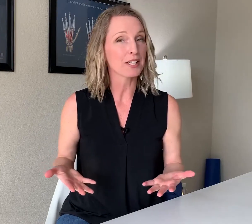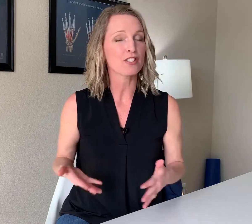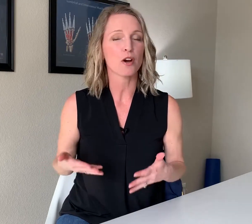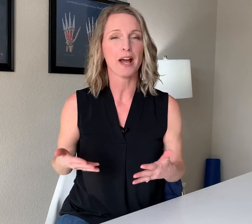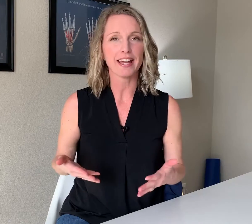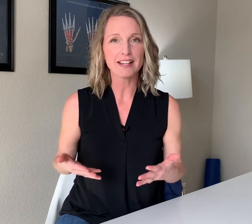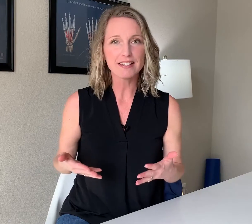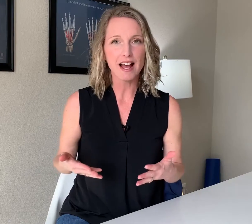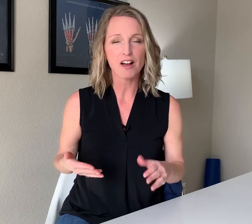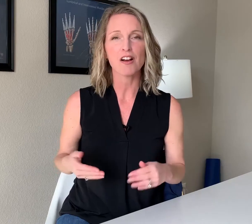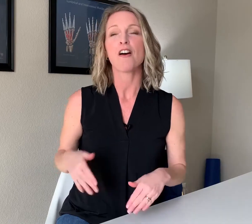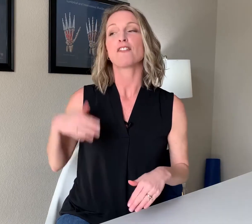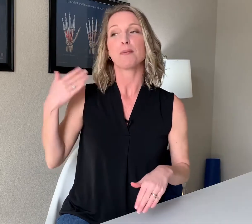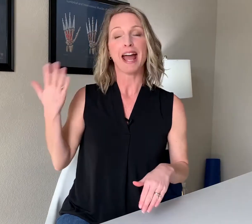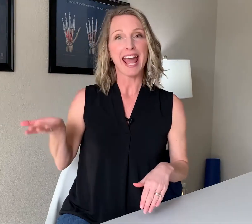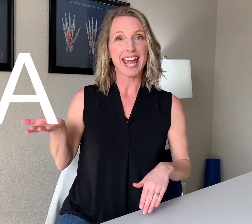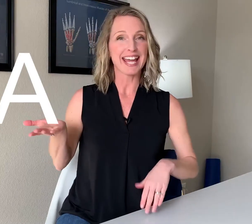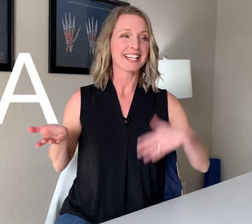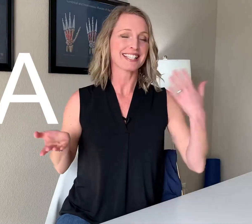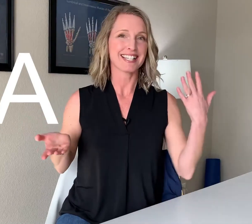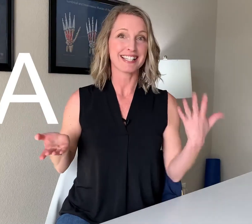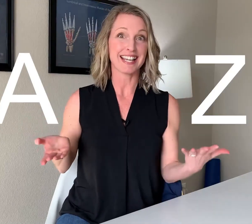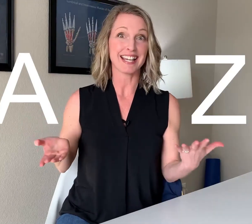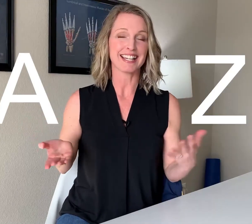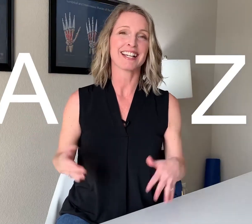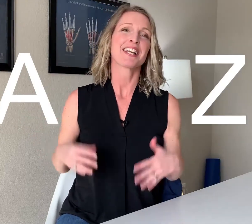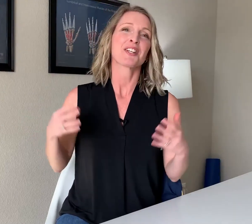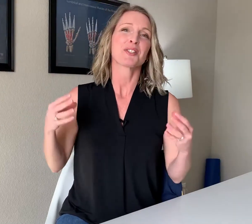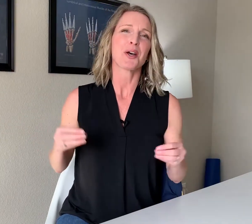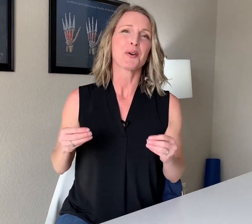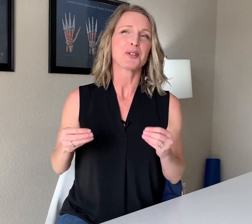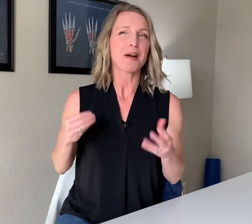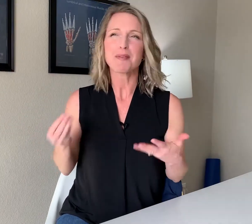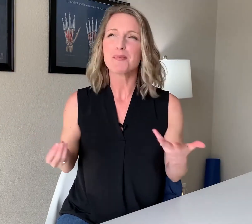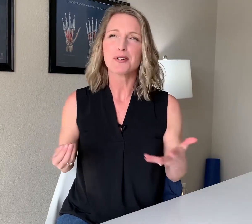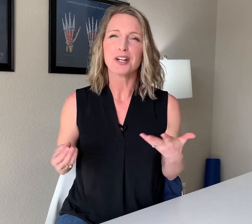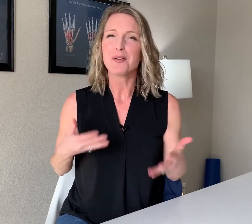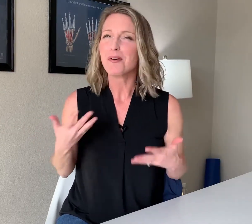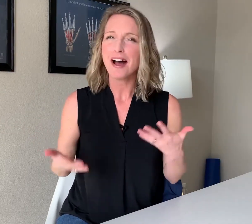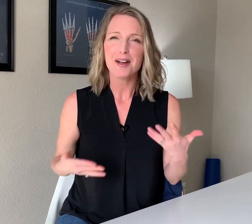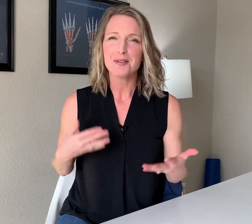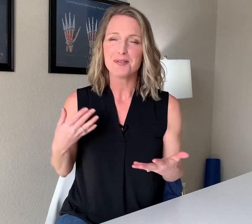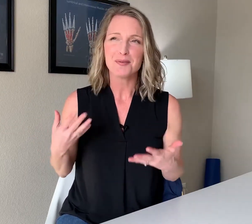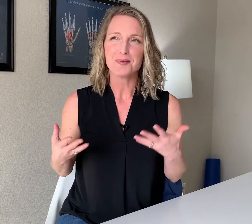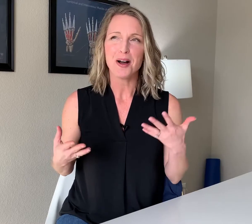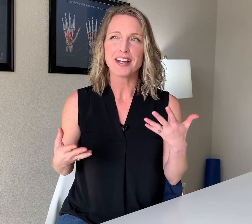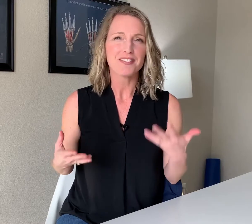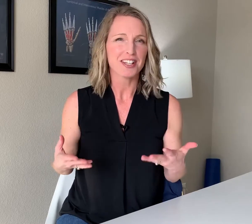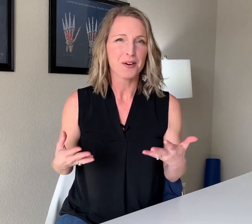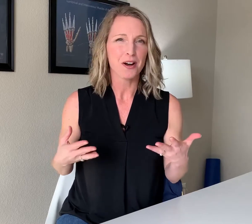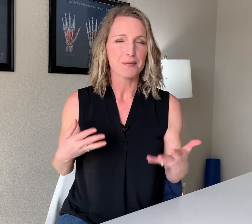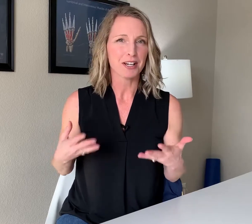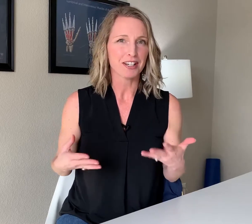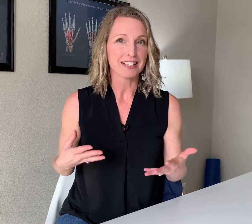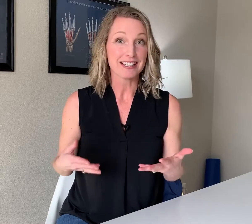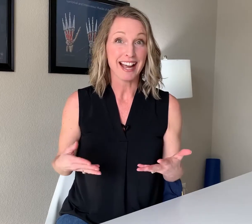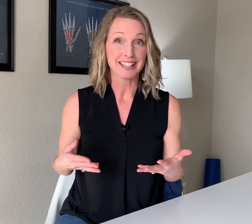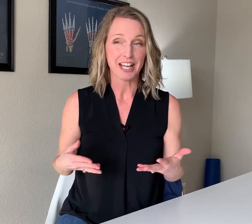so ASL, from A to Z. So you might be wondering why a video on American Sign